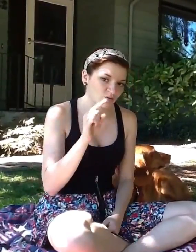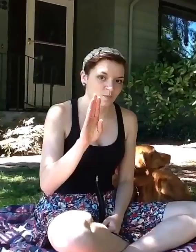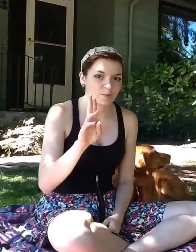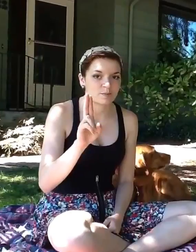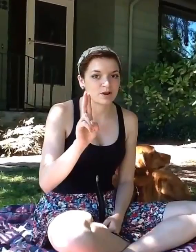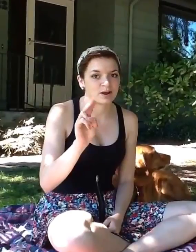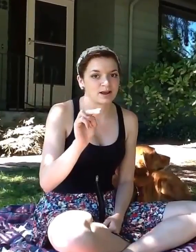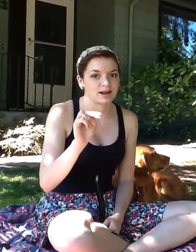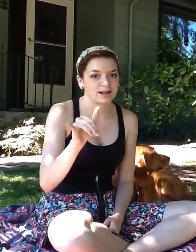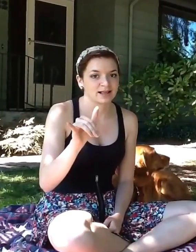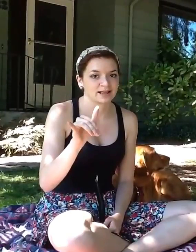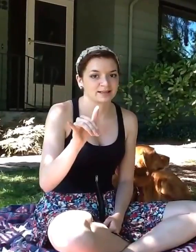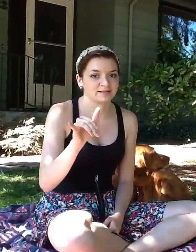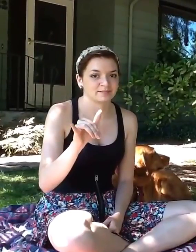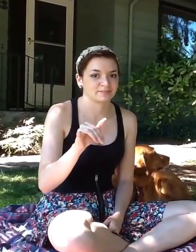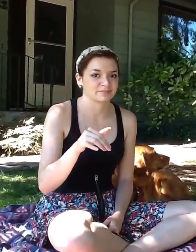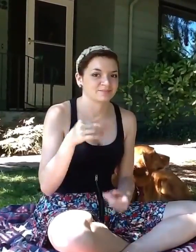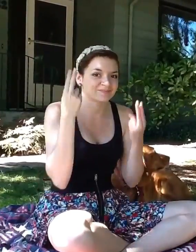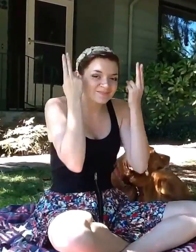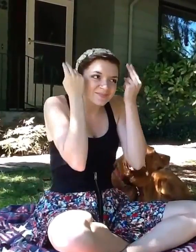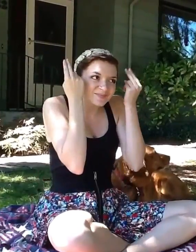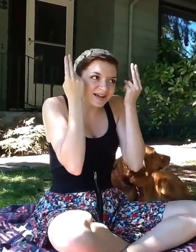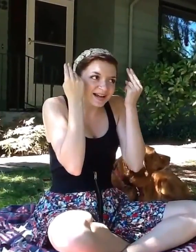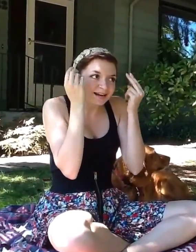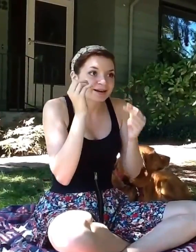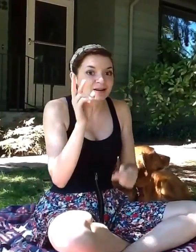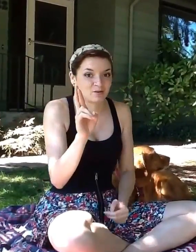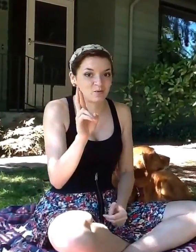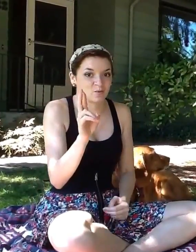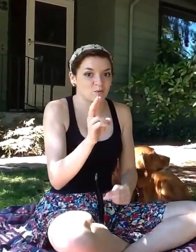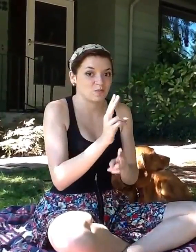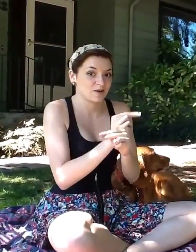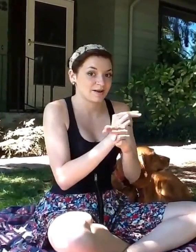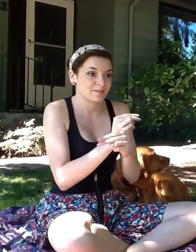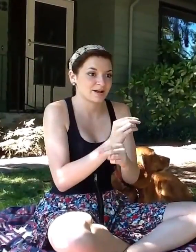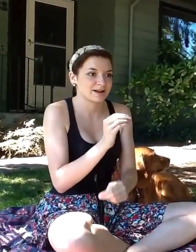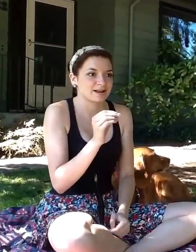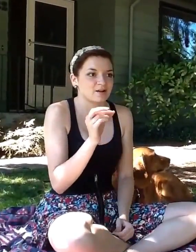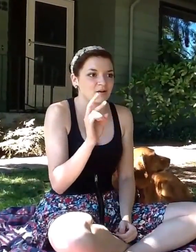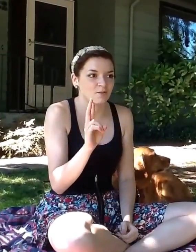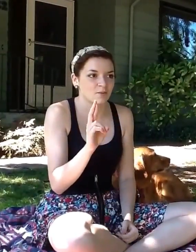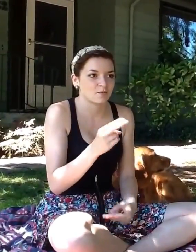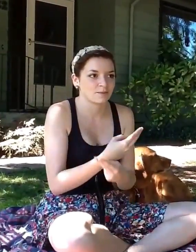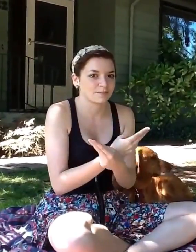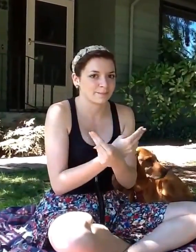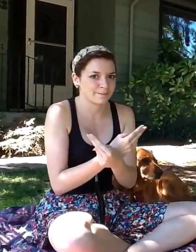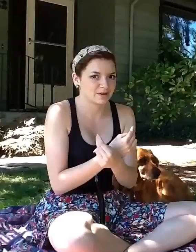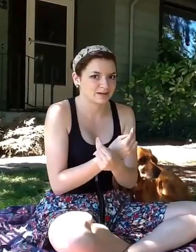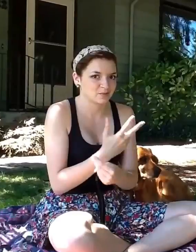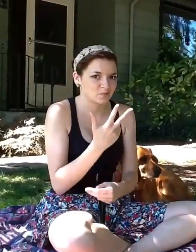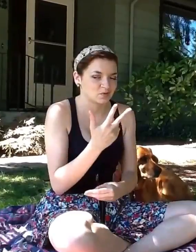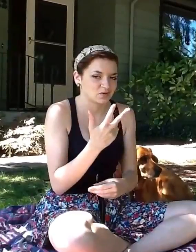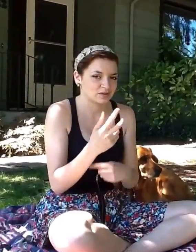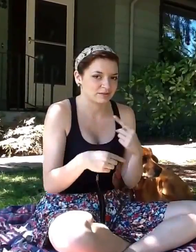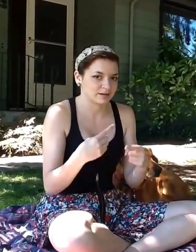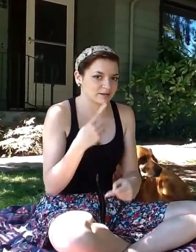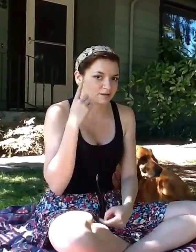Number 6 is the sign for bunny. There's bunny, or there's bunny, or there's bunny. There's 3 different signs for